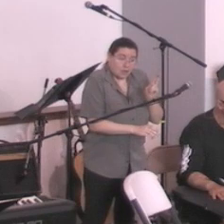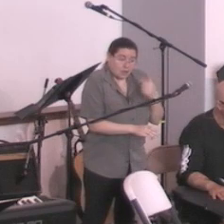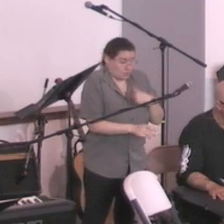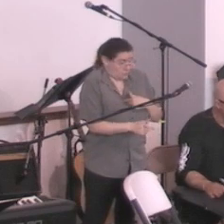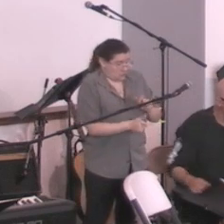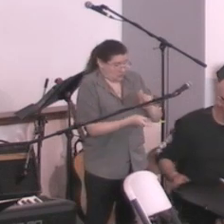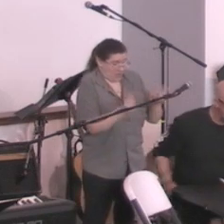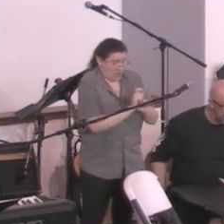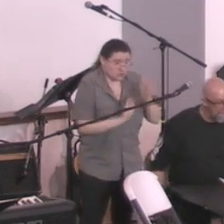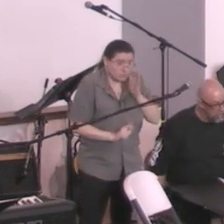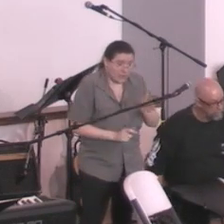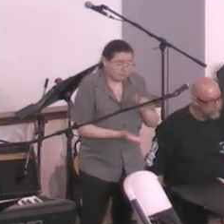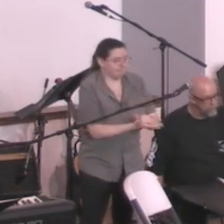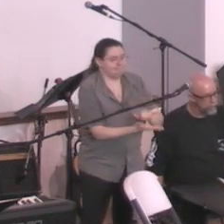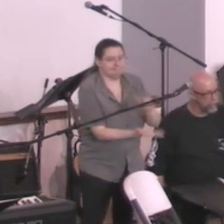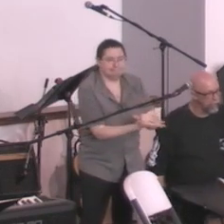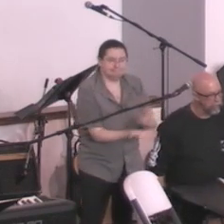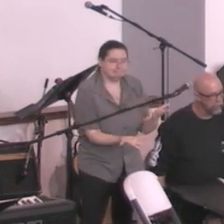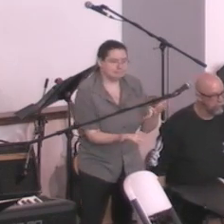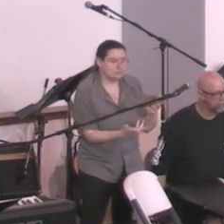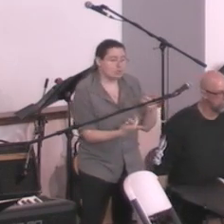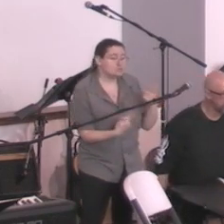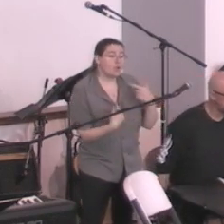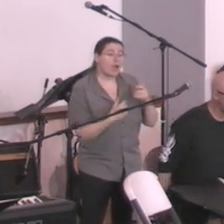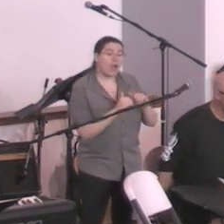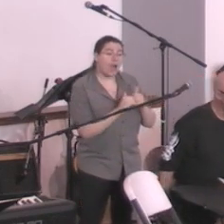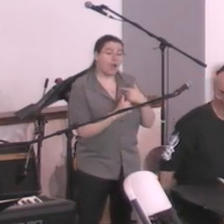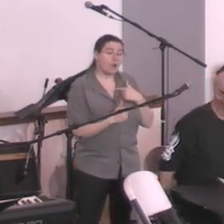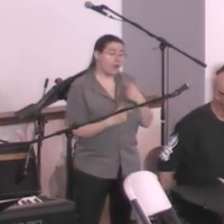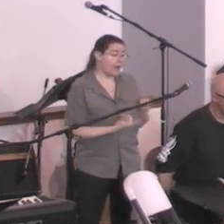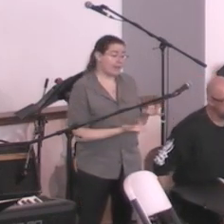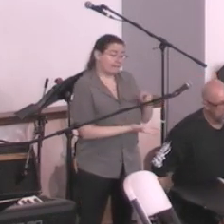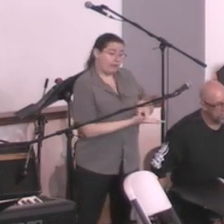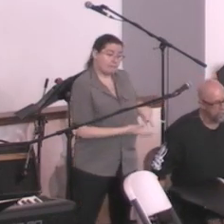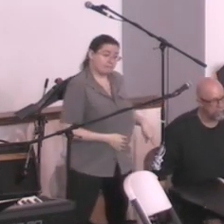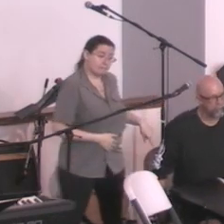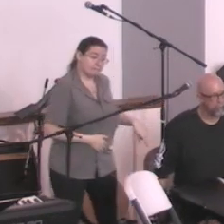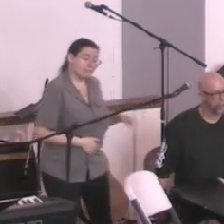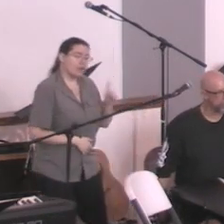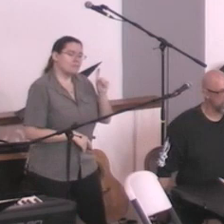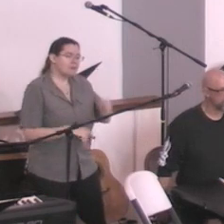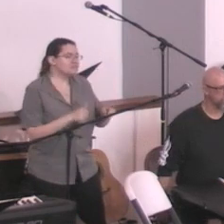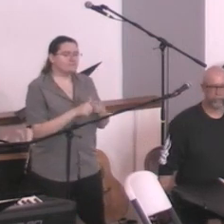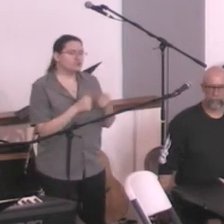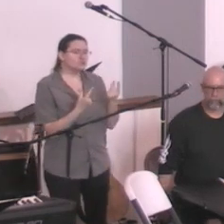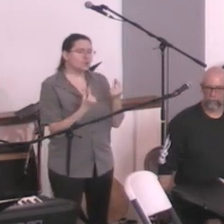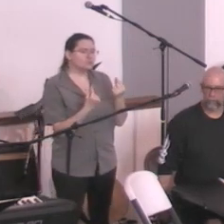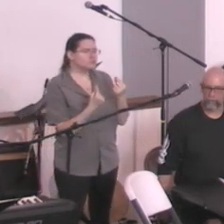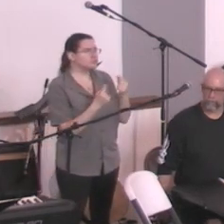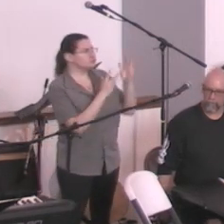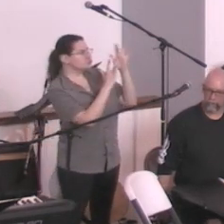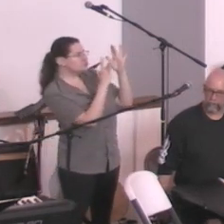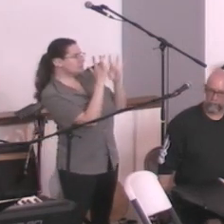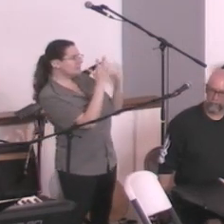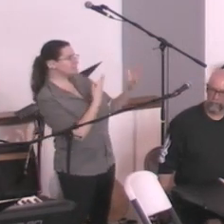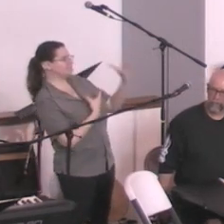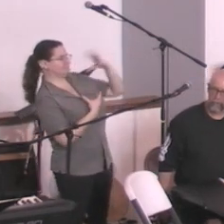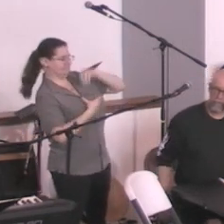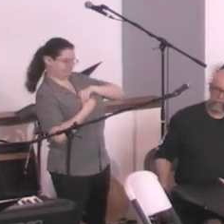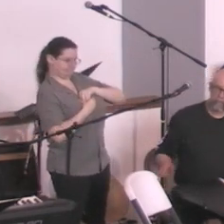change. And so to get out of this chair, you've got to accept Jesus Christ as your personal Lord and